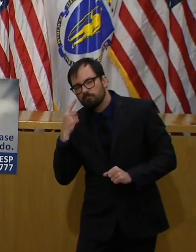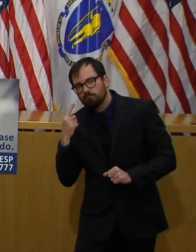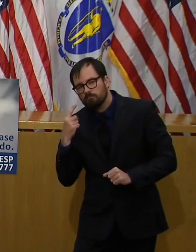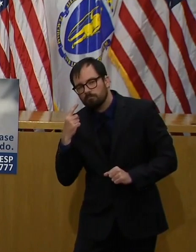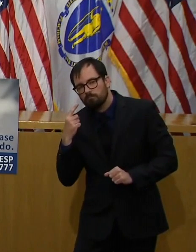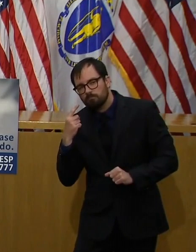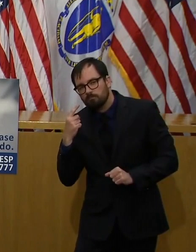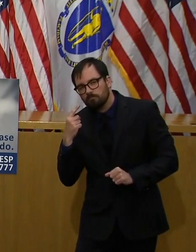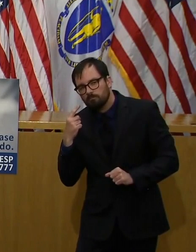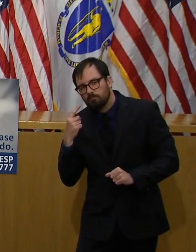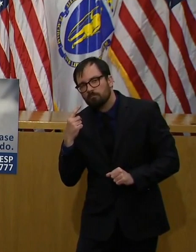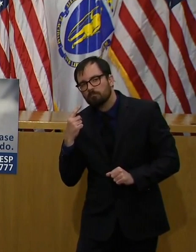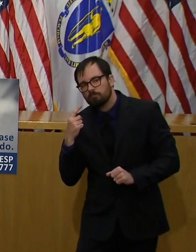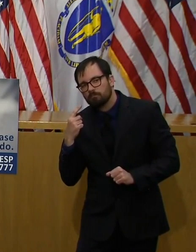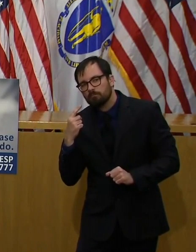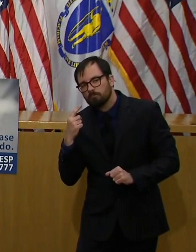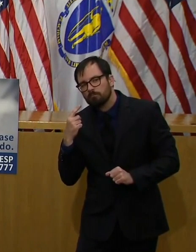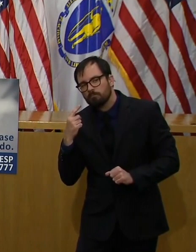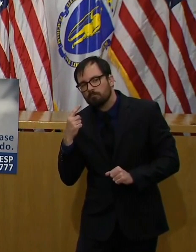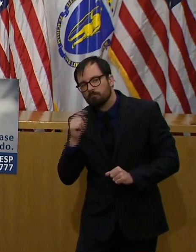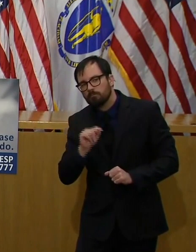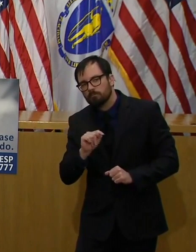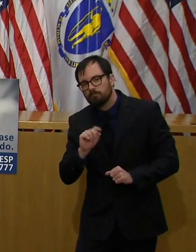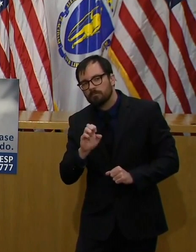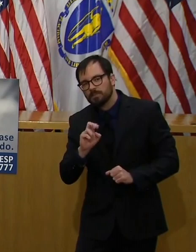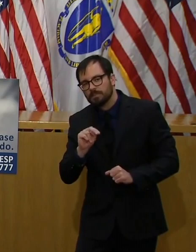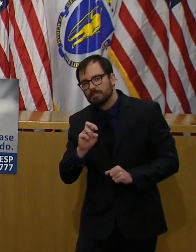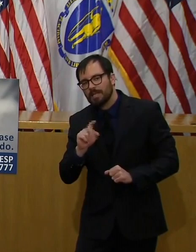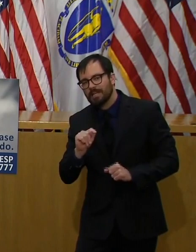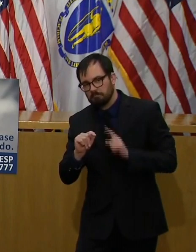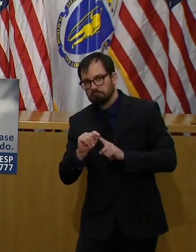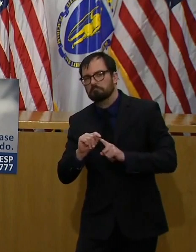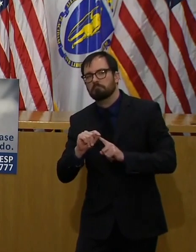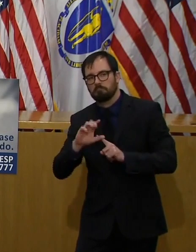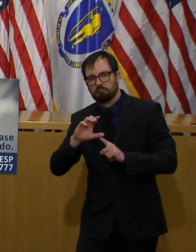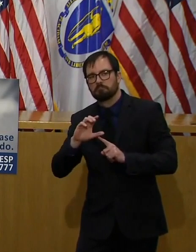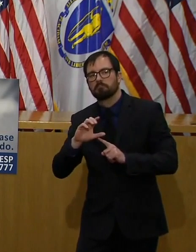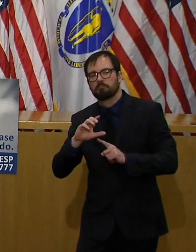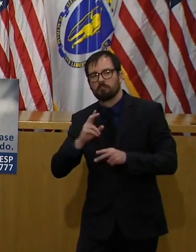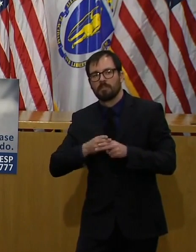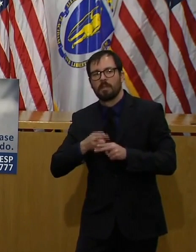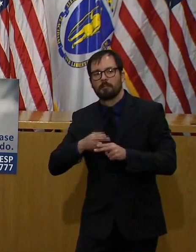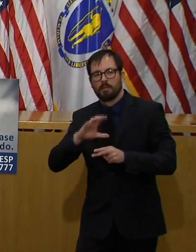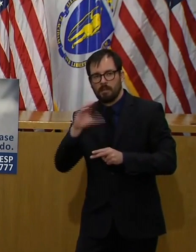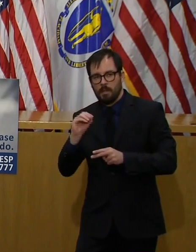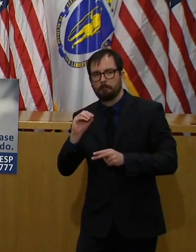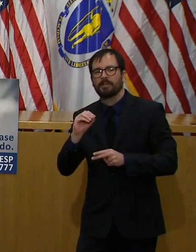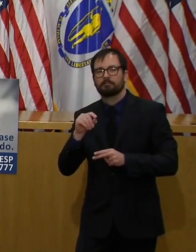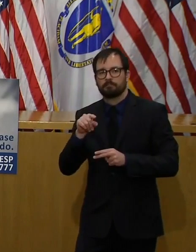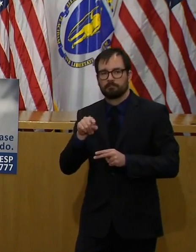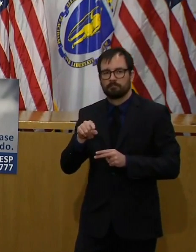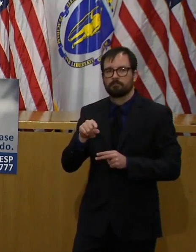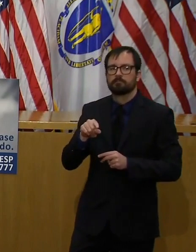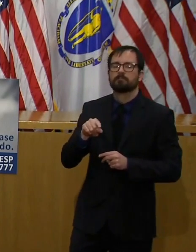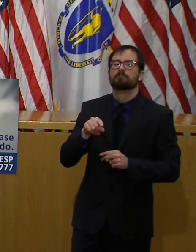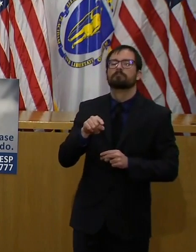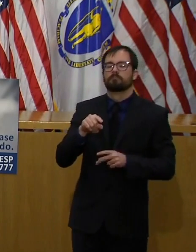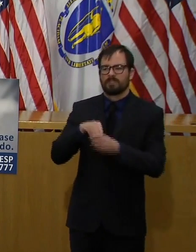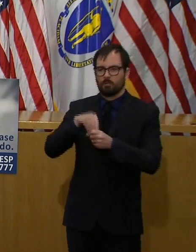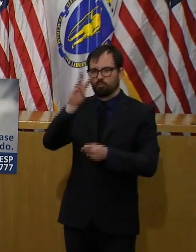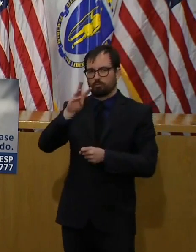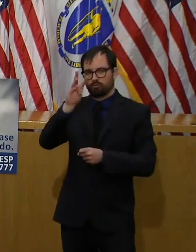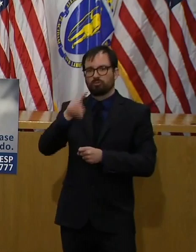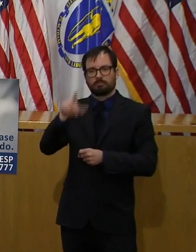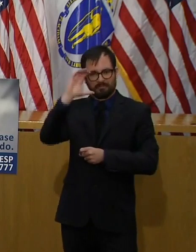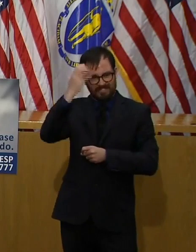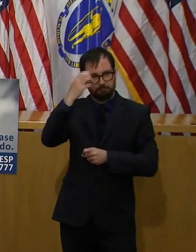considering furloughing nurses at St. Vincent's and Worcester, and there's a lot of back and forth. I just wonder what you think amidst all of this and looking at the rise,